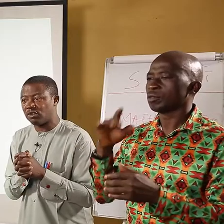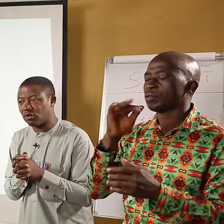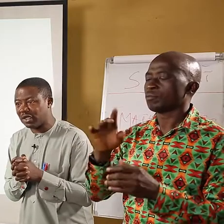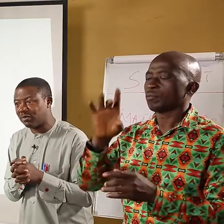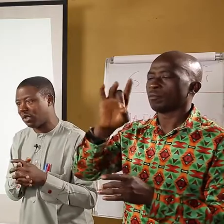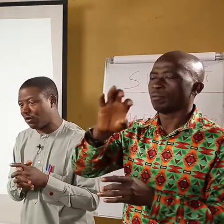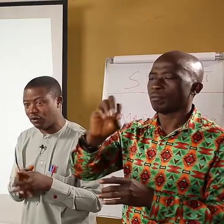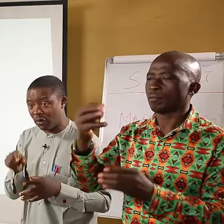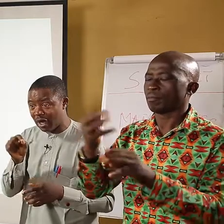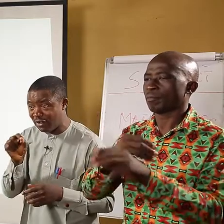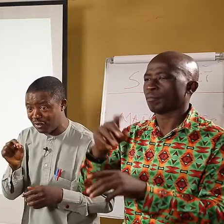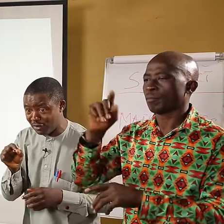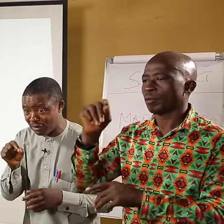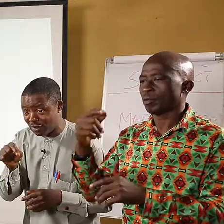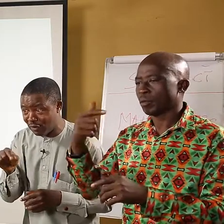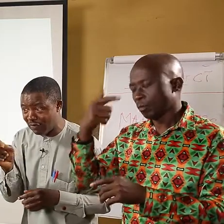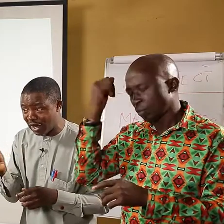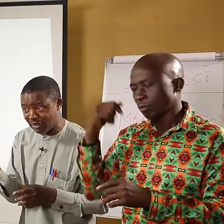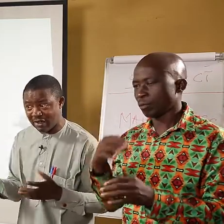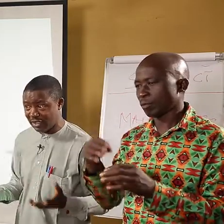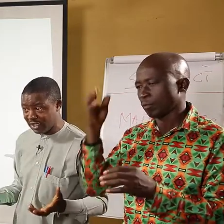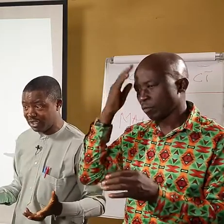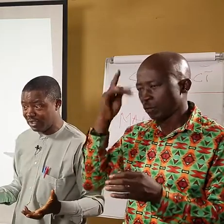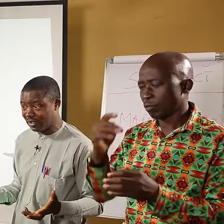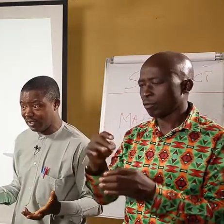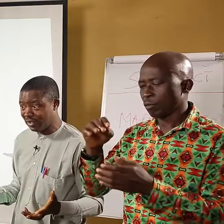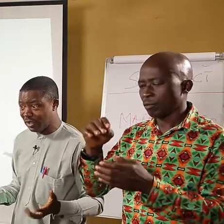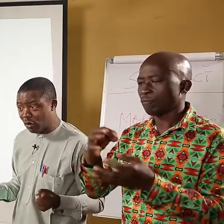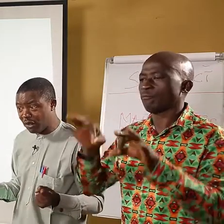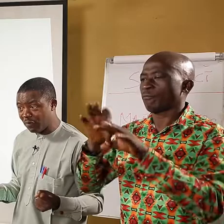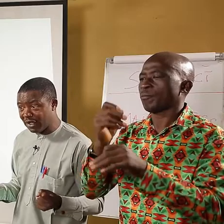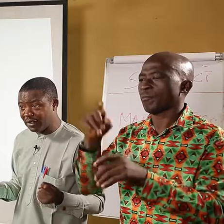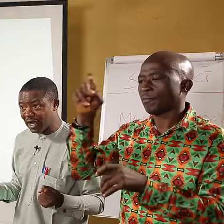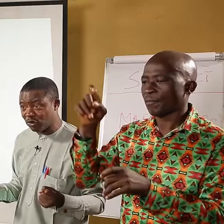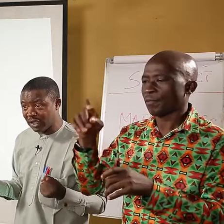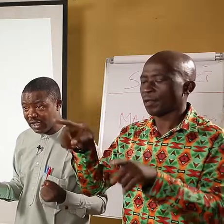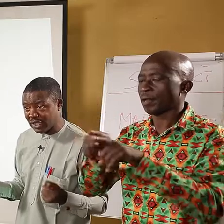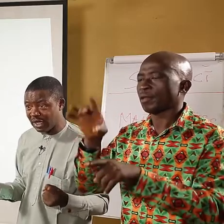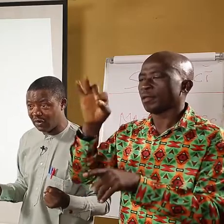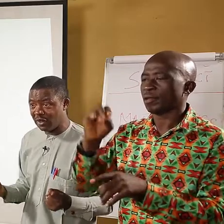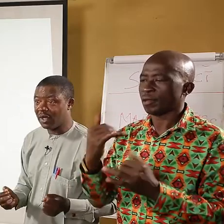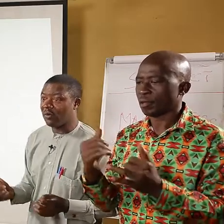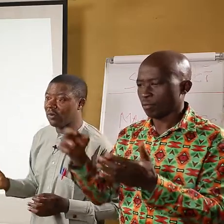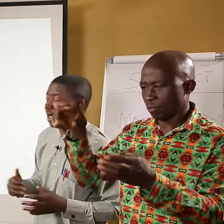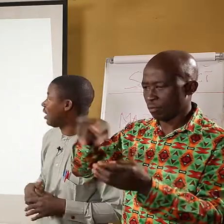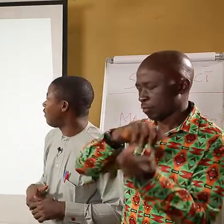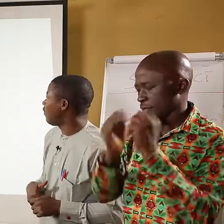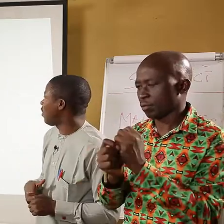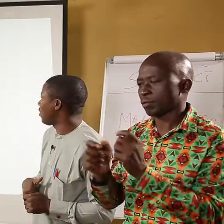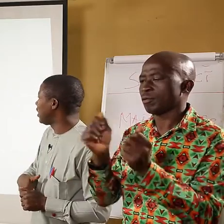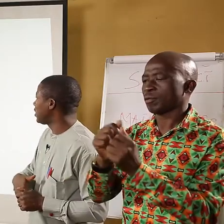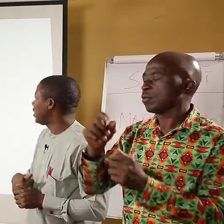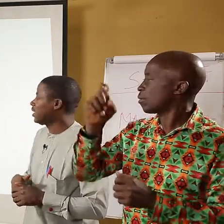80 plus 20 because we have deduced the value of x as 80. So we replace x with 80 now. We will now